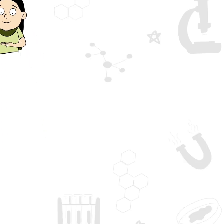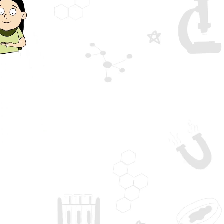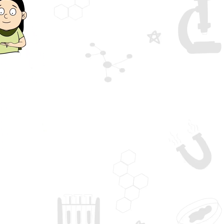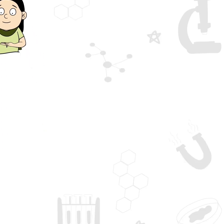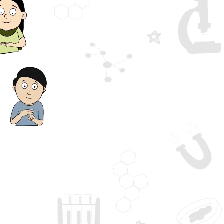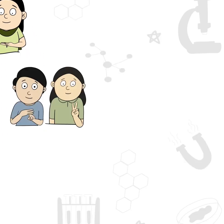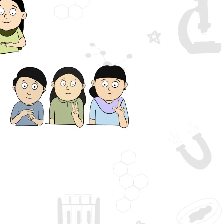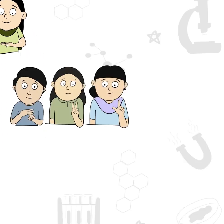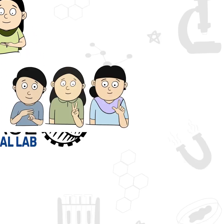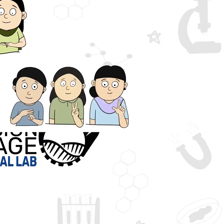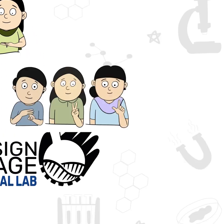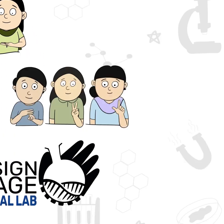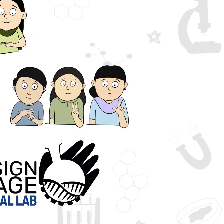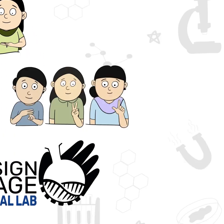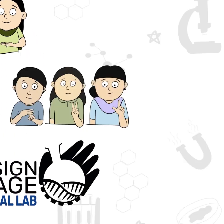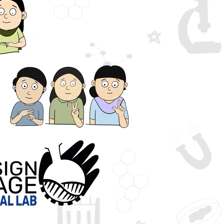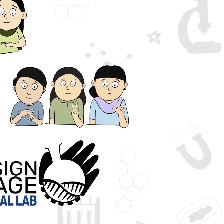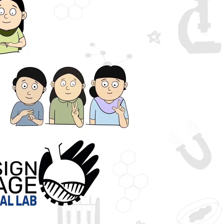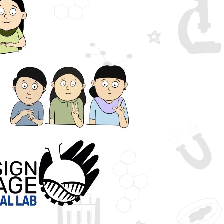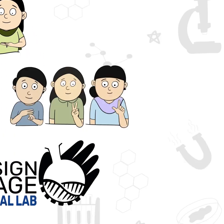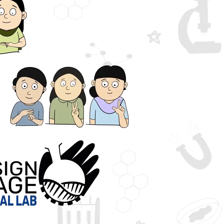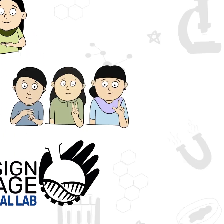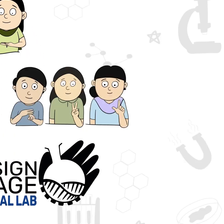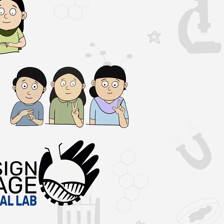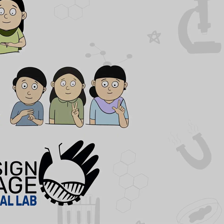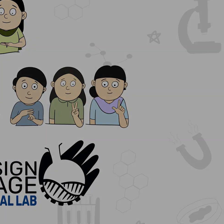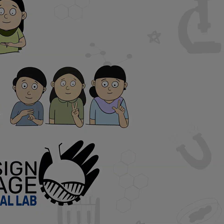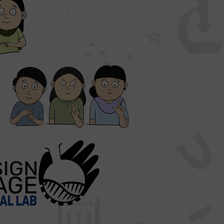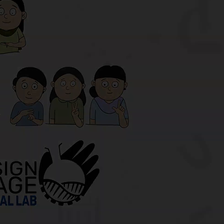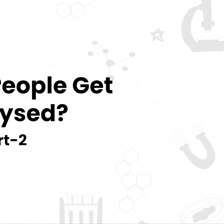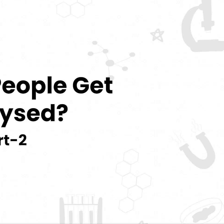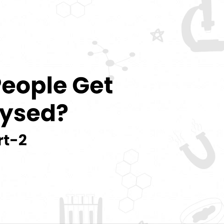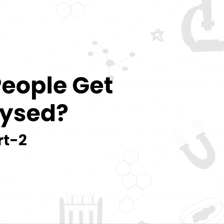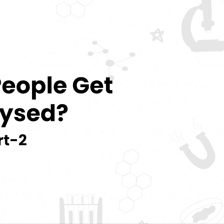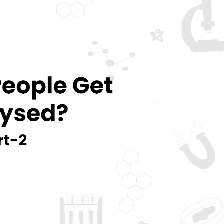Welcome to ISL Enabled Virtual Lab of CSIR.